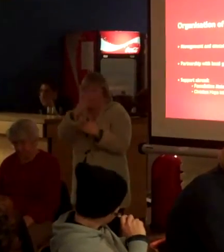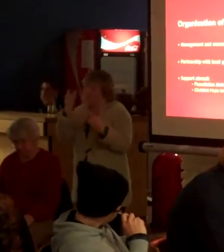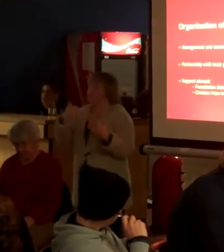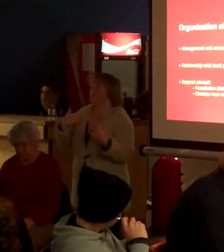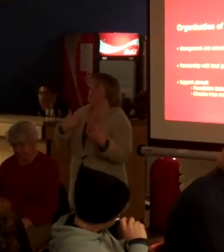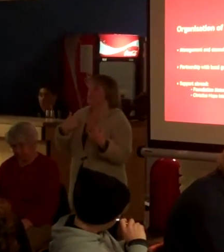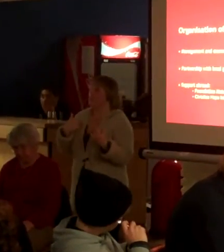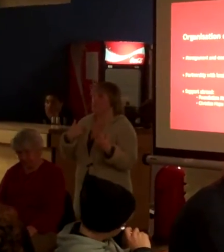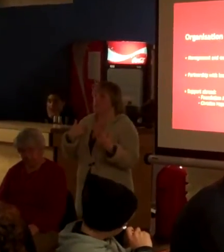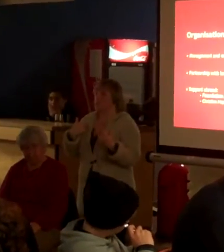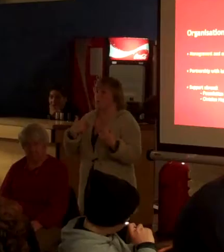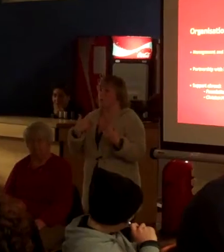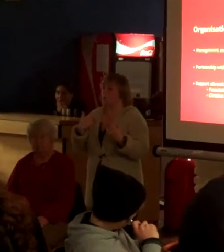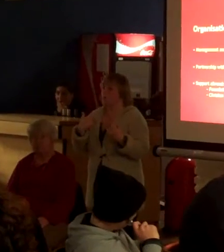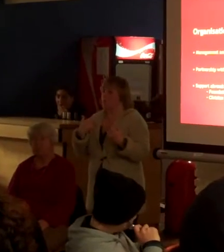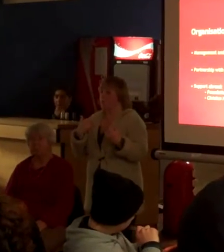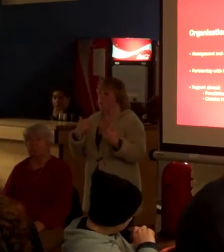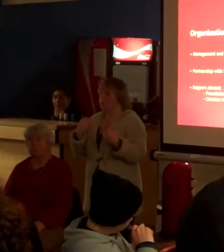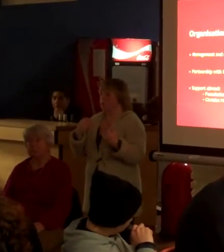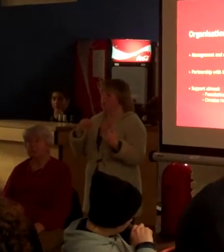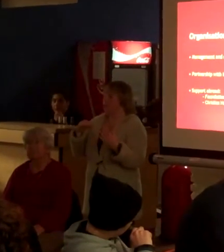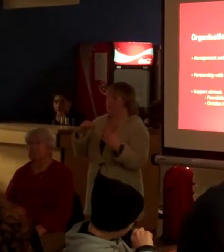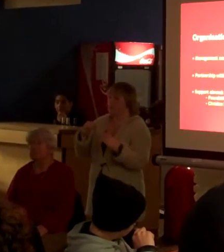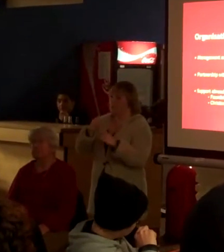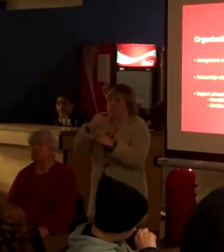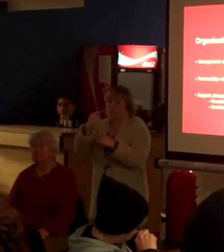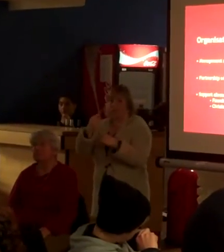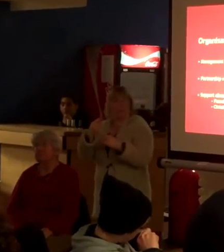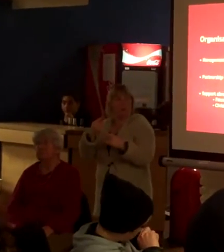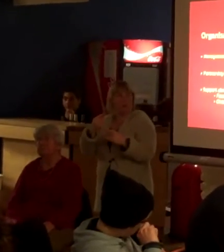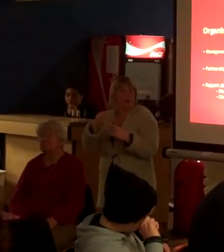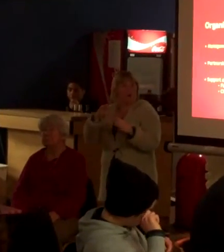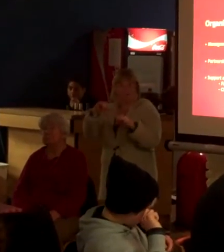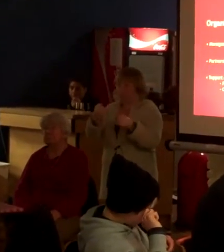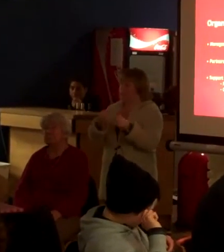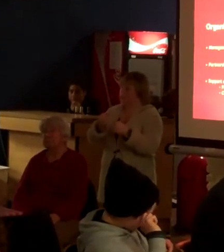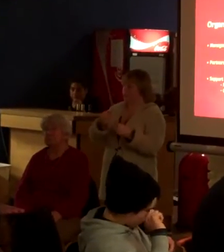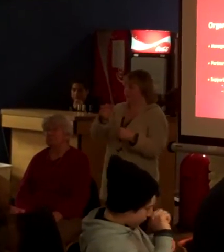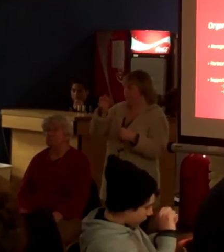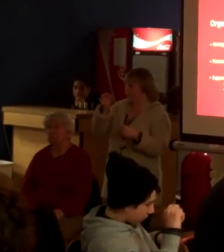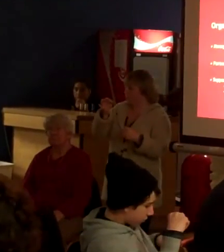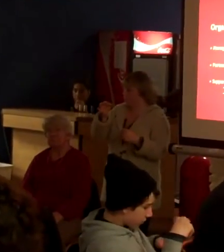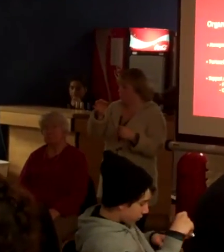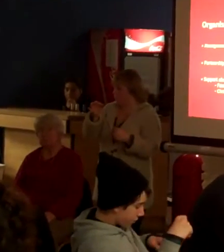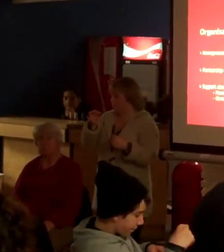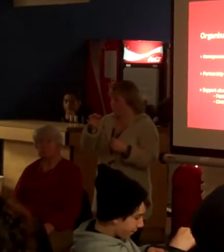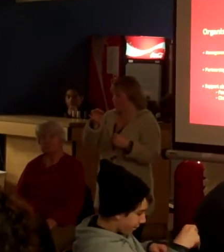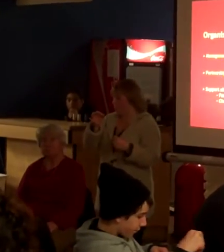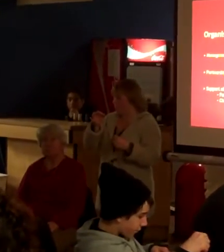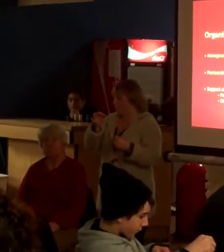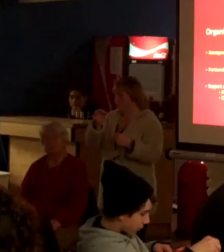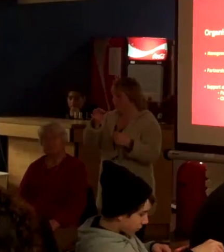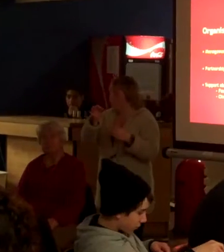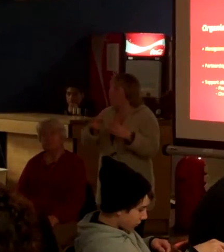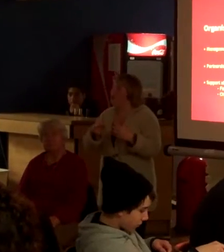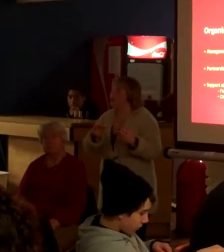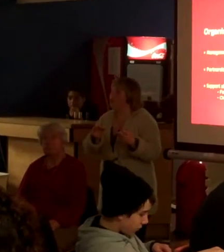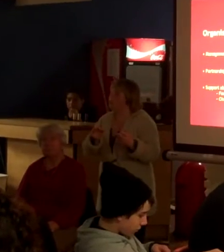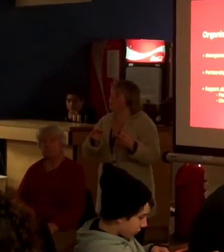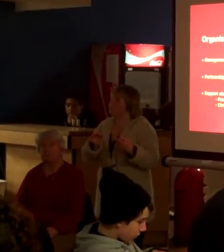us find some place where we can link the activities of Matendo in Uganda